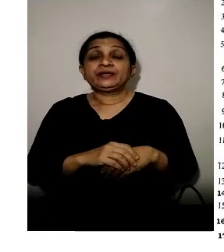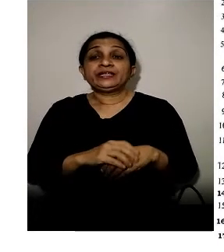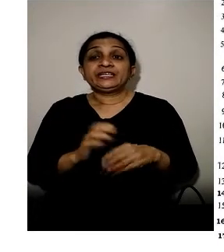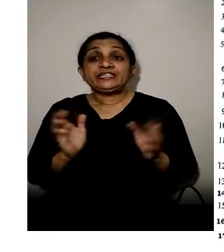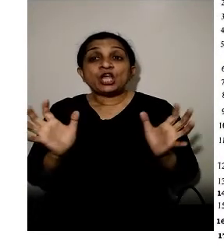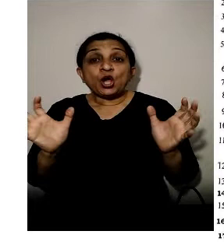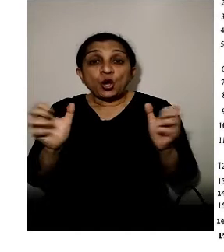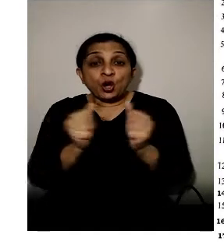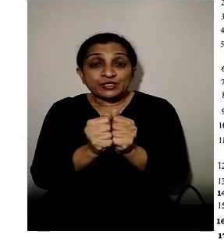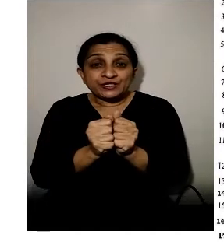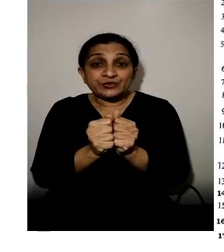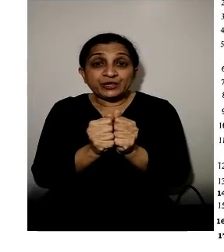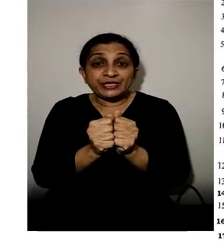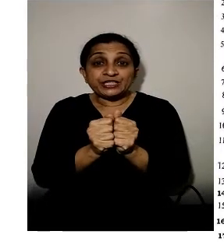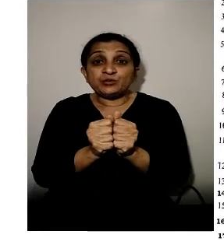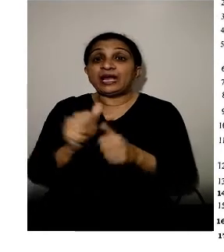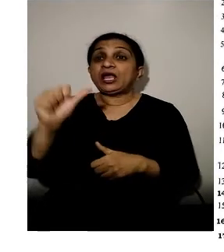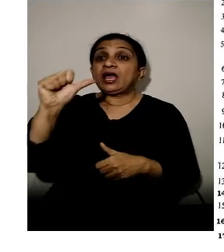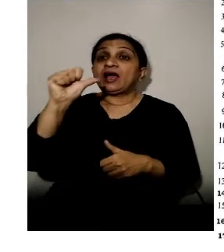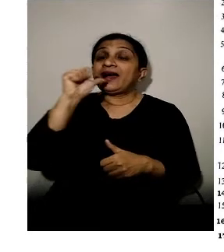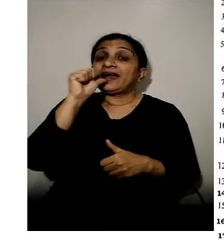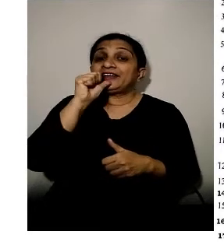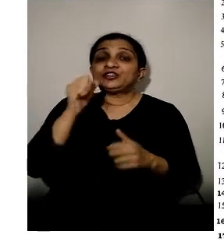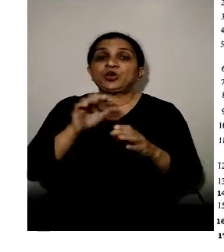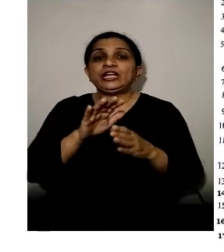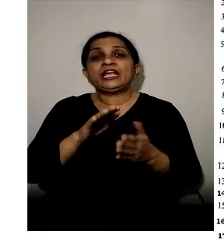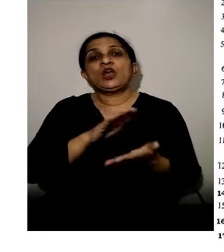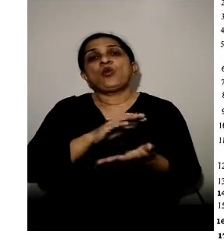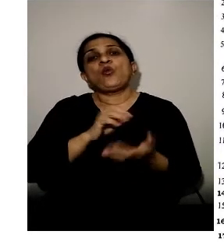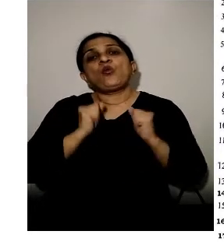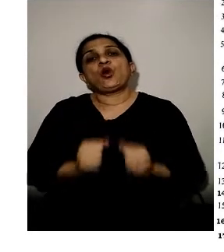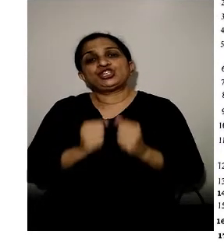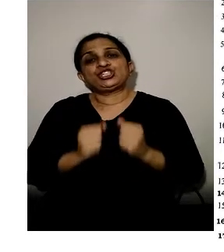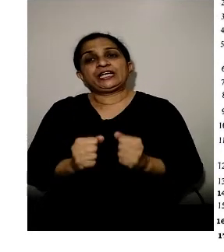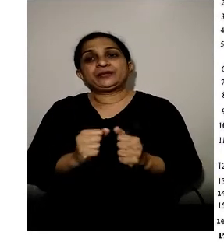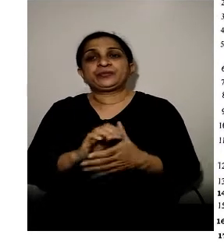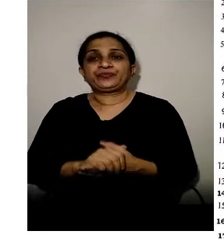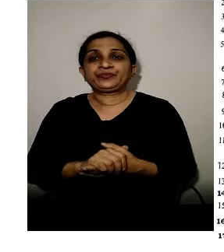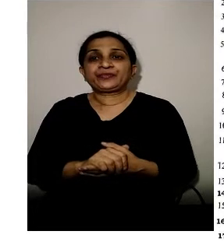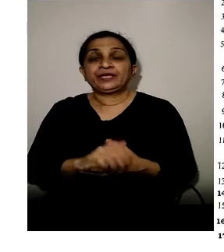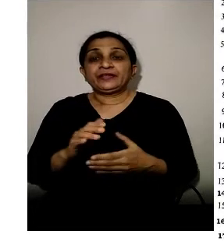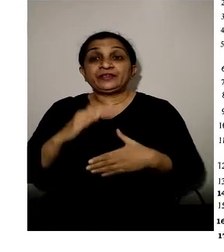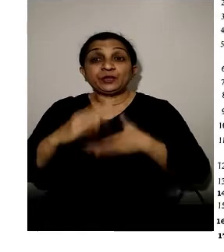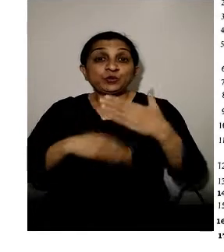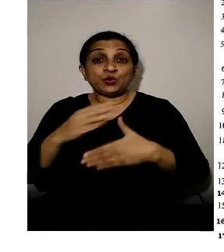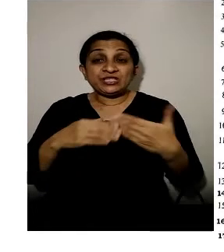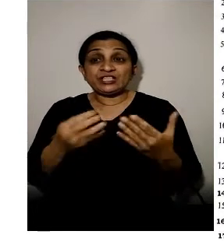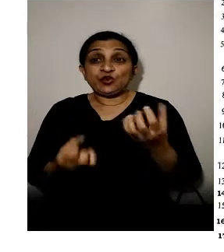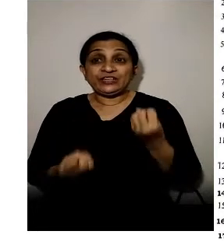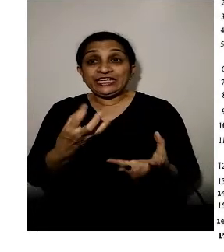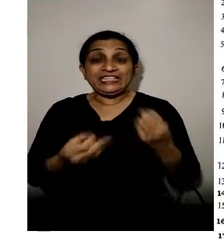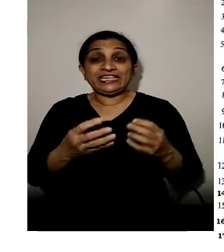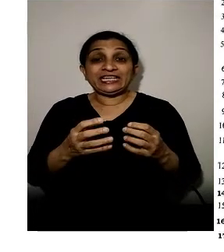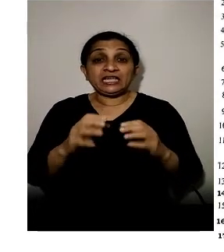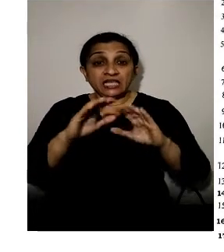is concentrated by hydraulic washing and the process